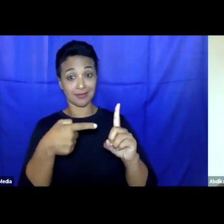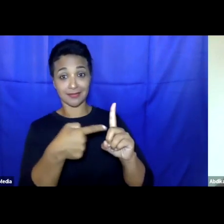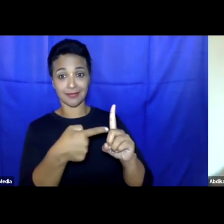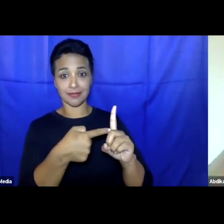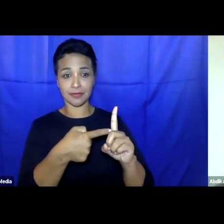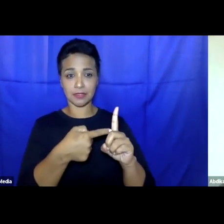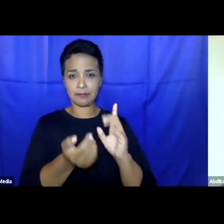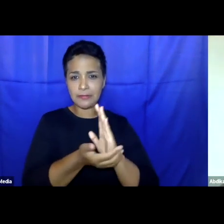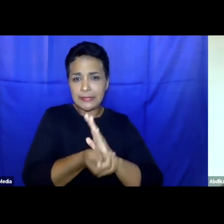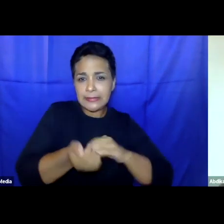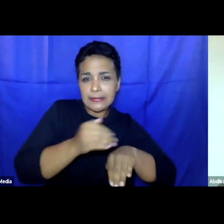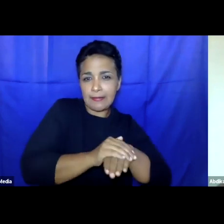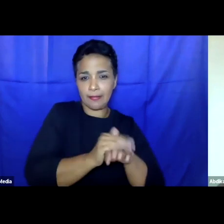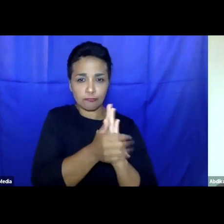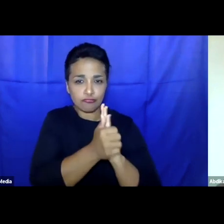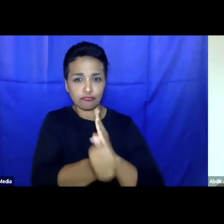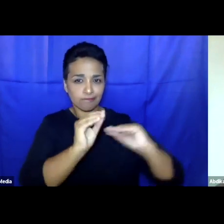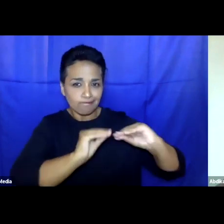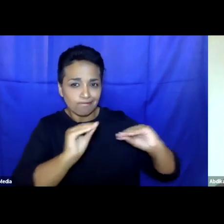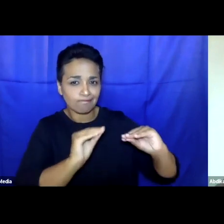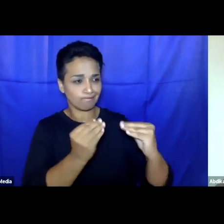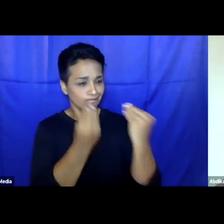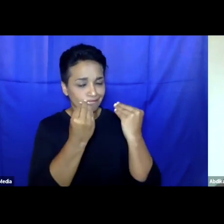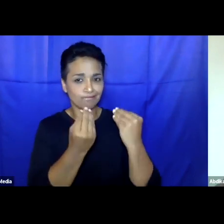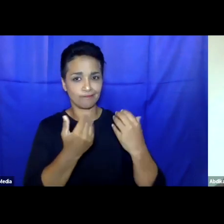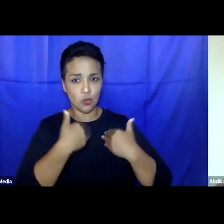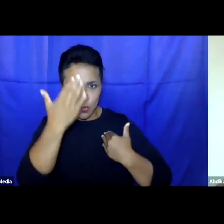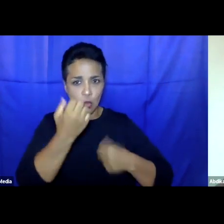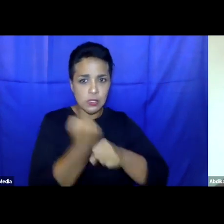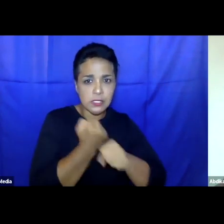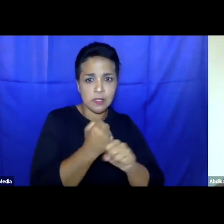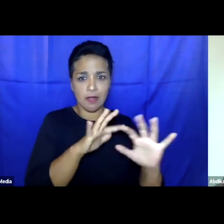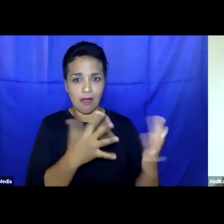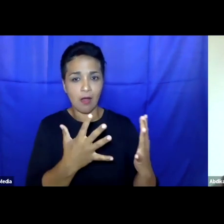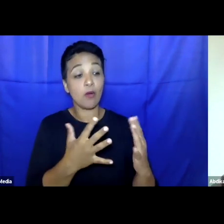survive, for better living life standard.